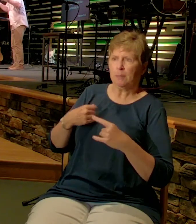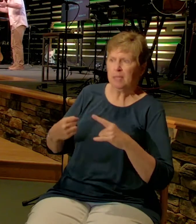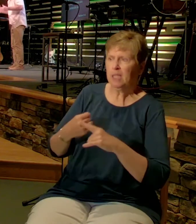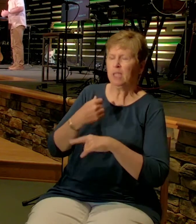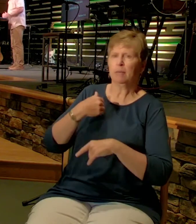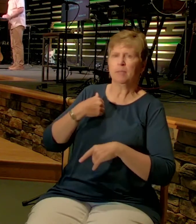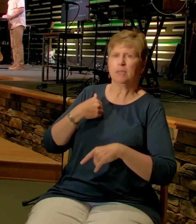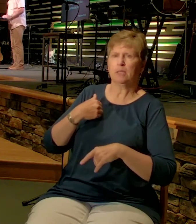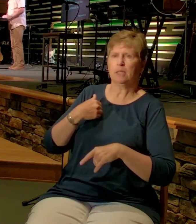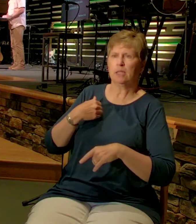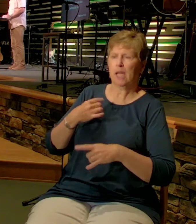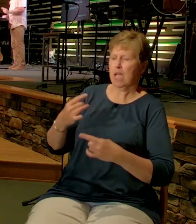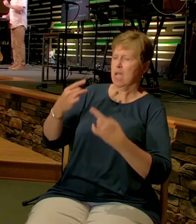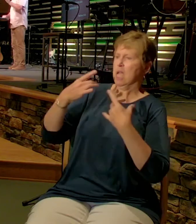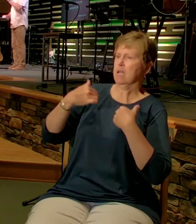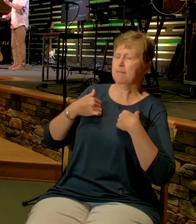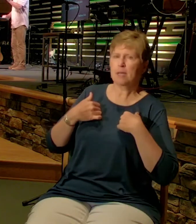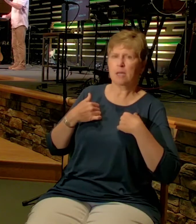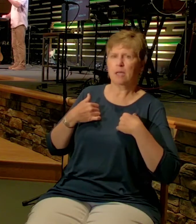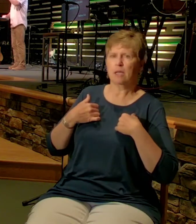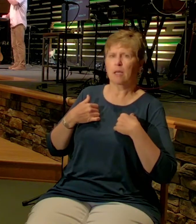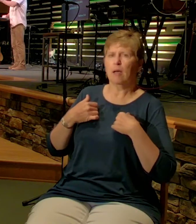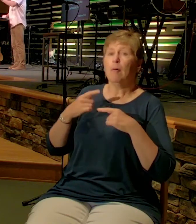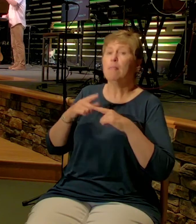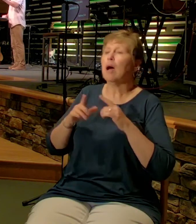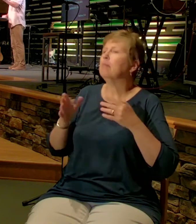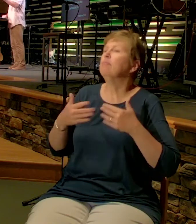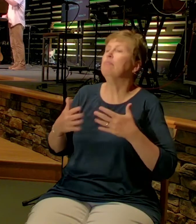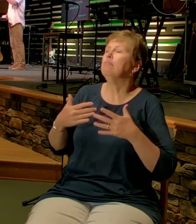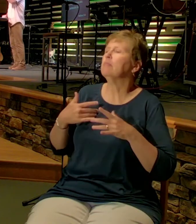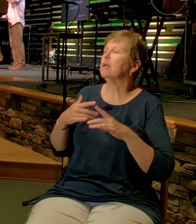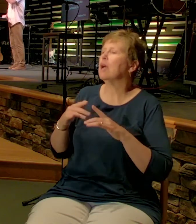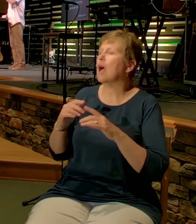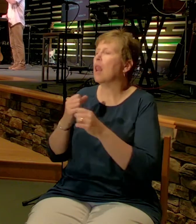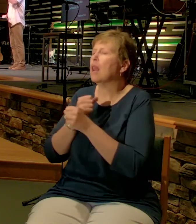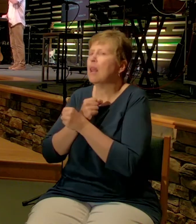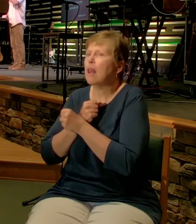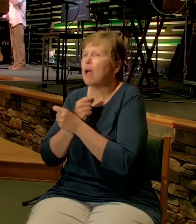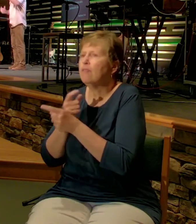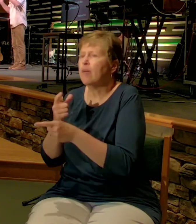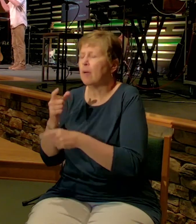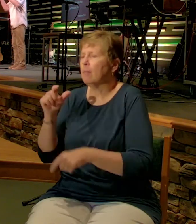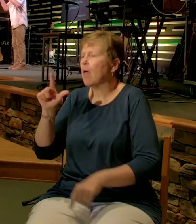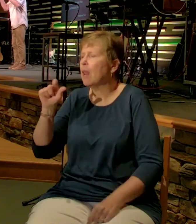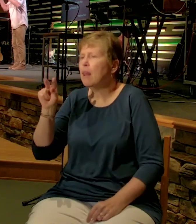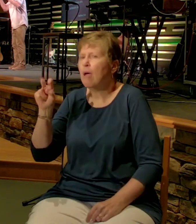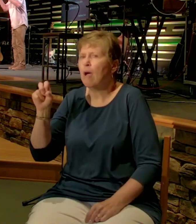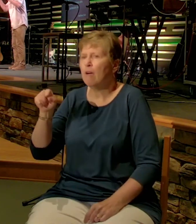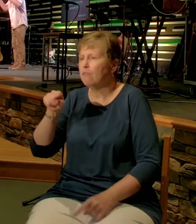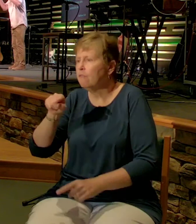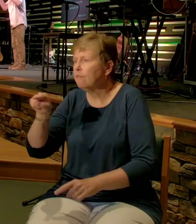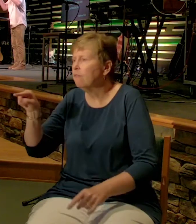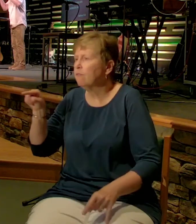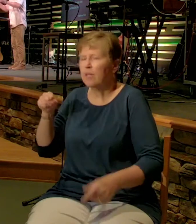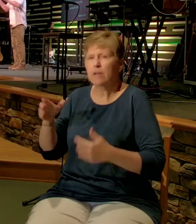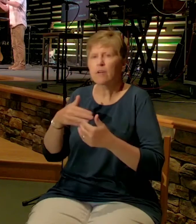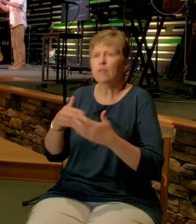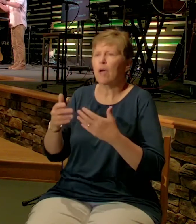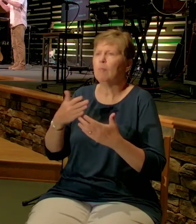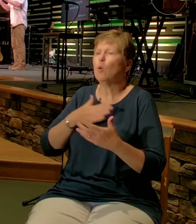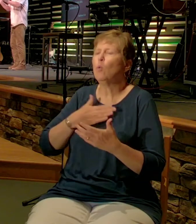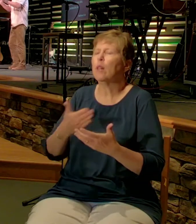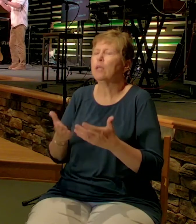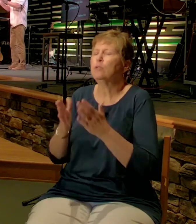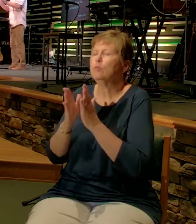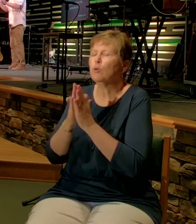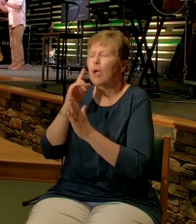They hate you. But you love them. You agape them to the point that you are even willing to pray for them.